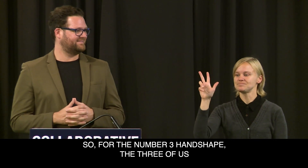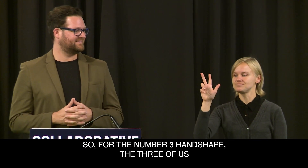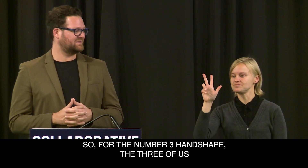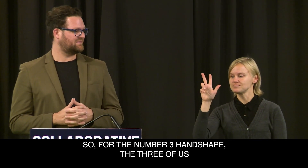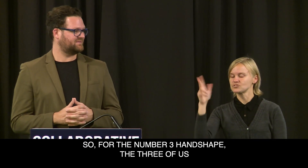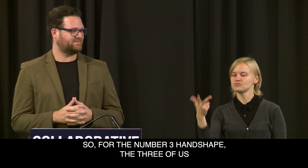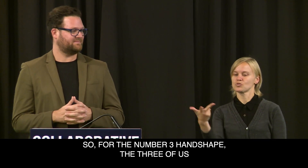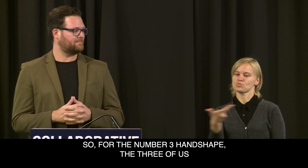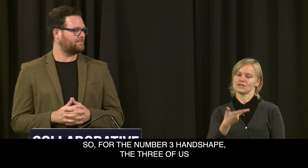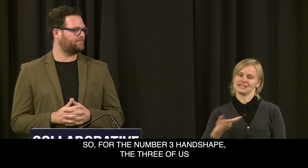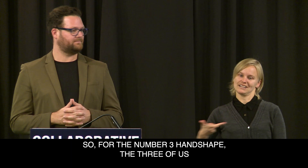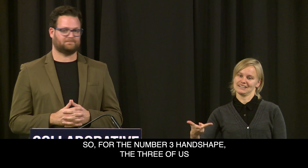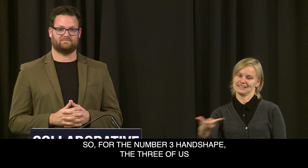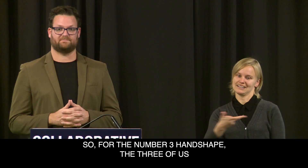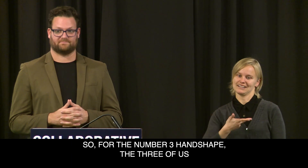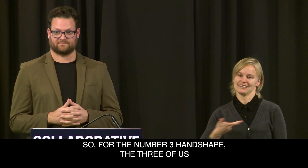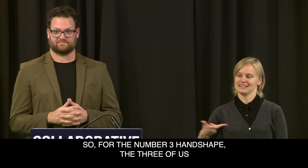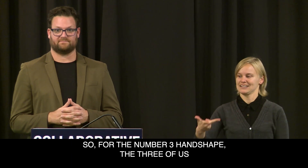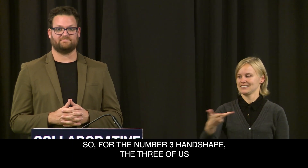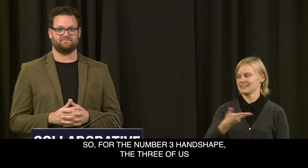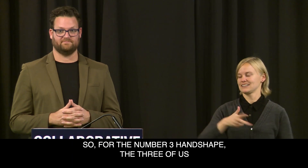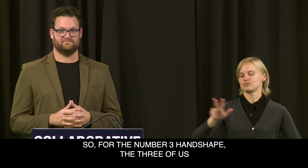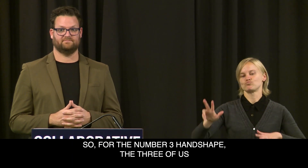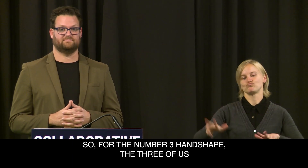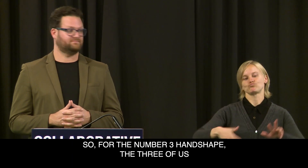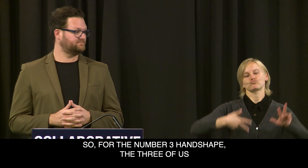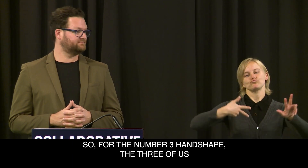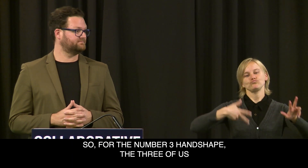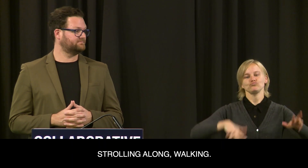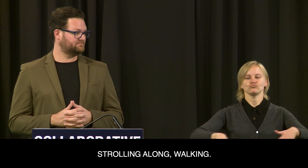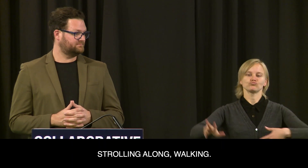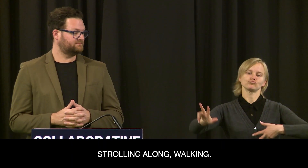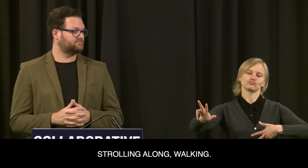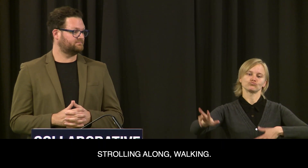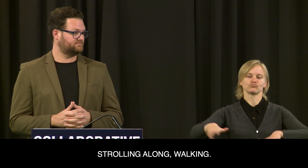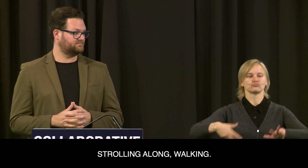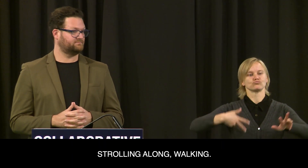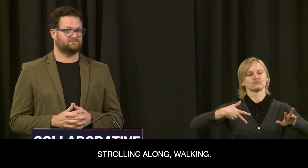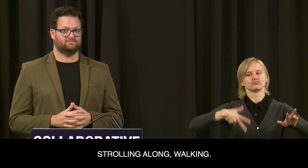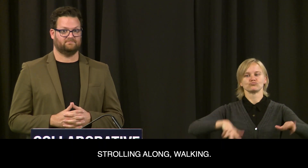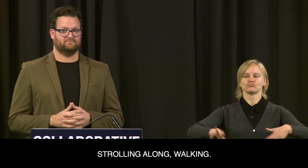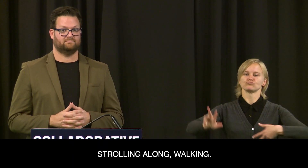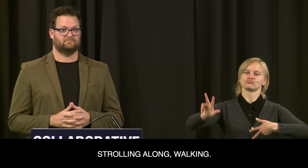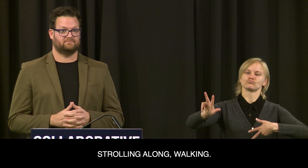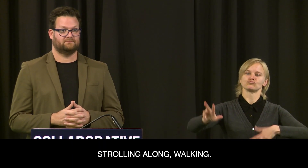number 3 hand shape, the 3 of us strolling along, walking.